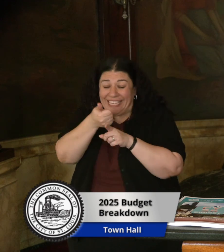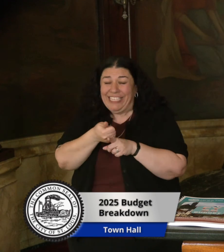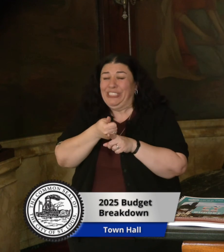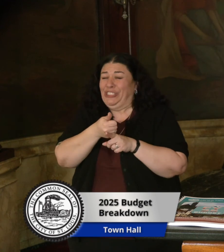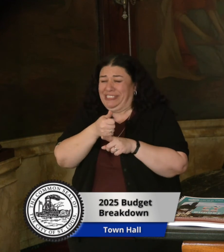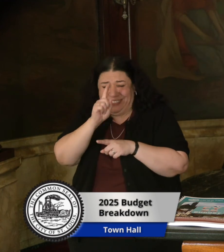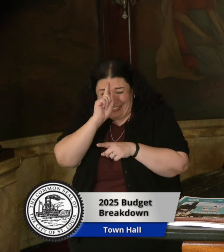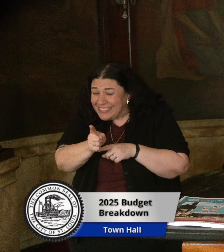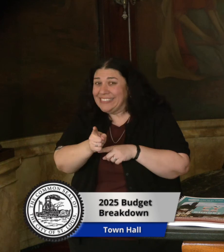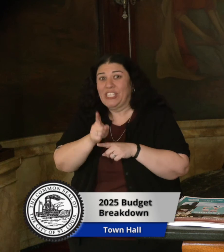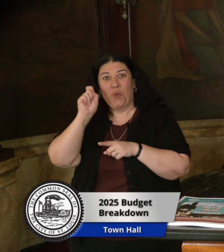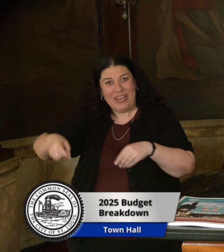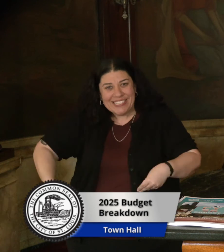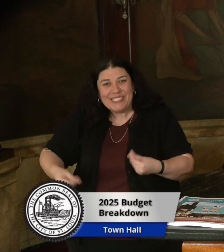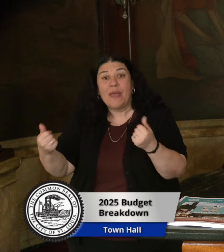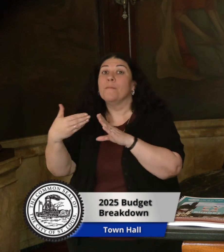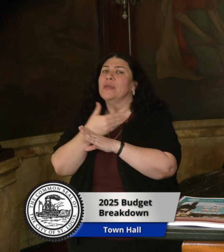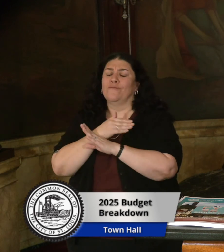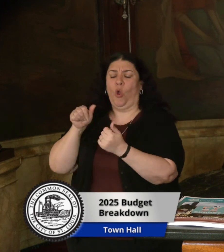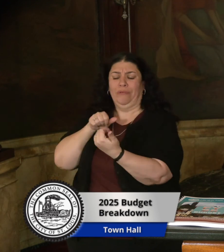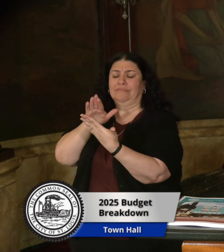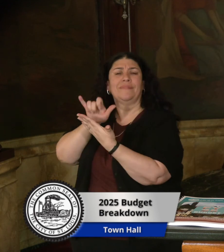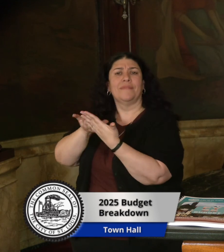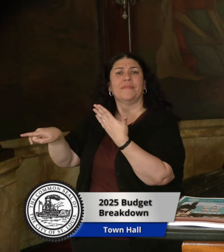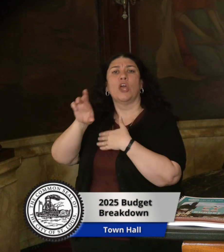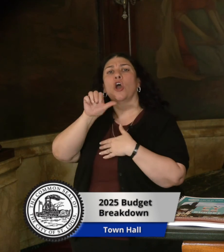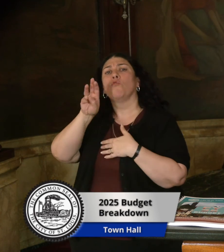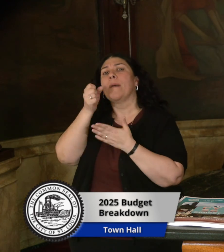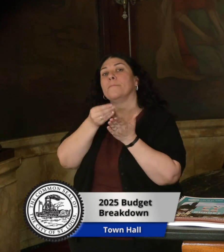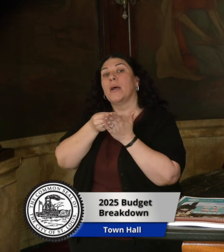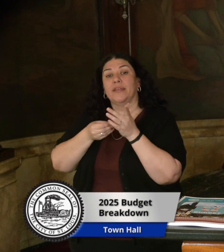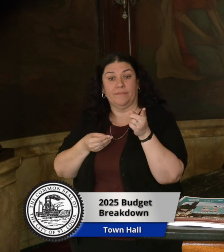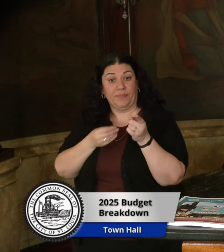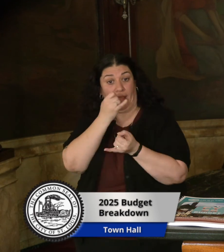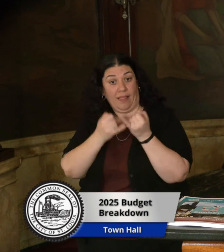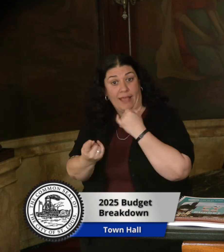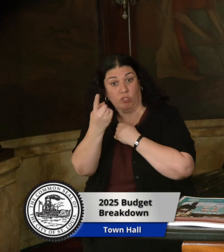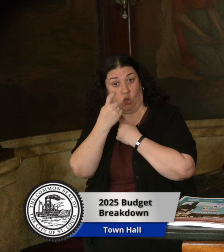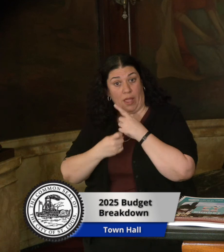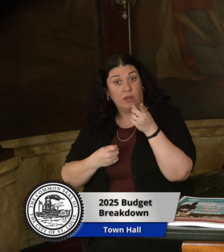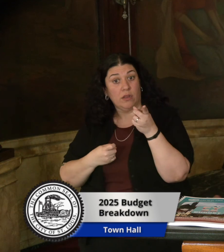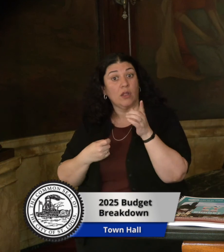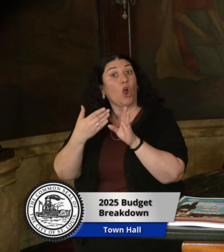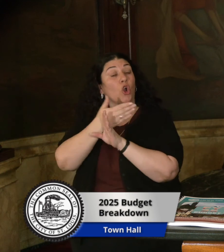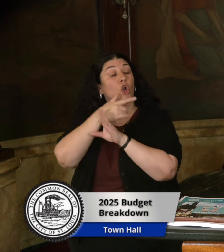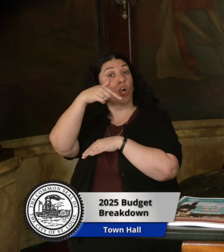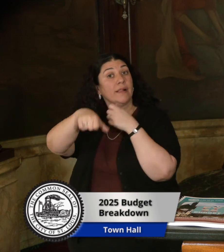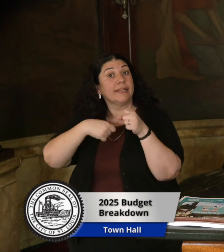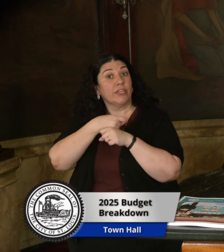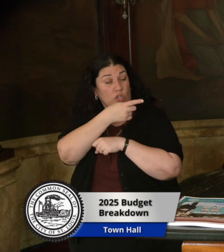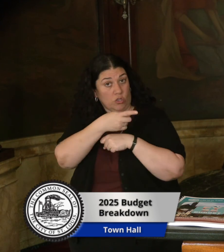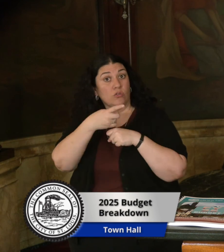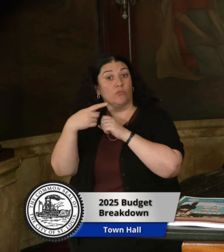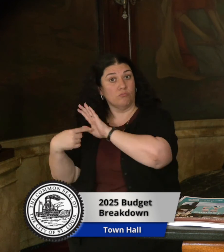money before we get to RAMS money. And the last question here, earlier this year you released